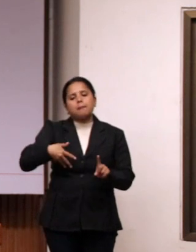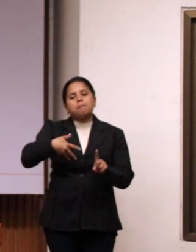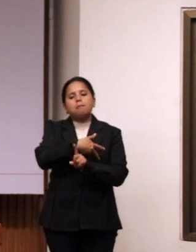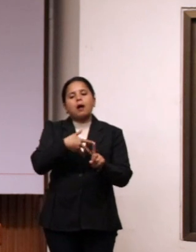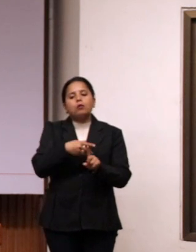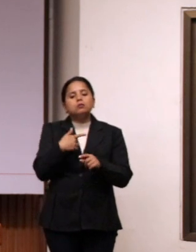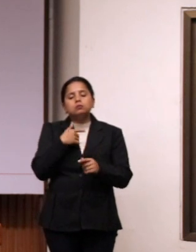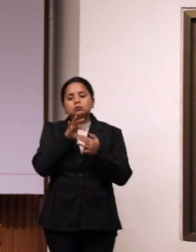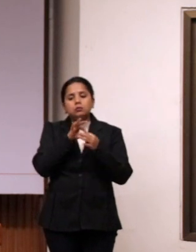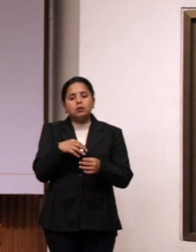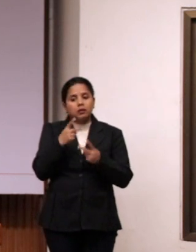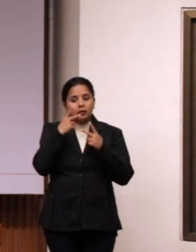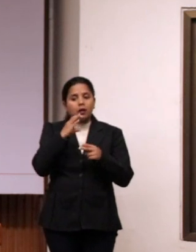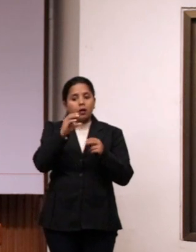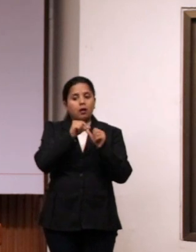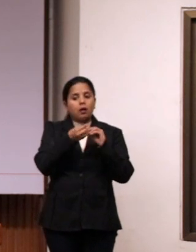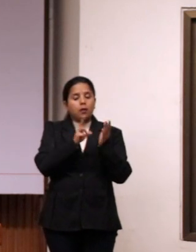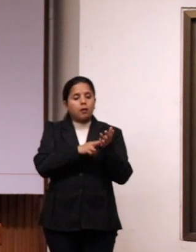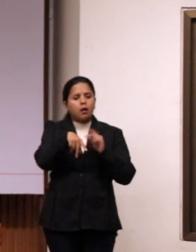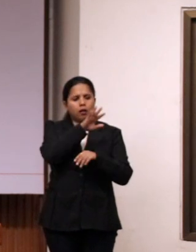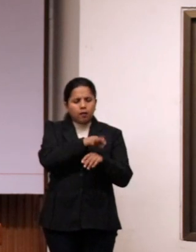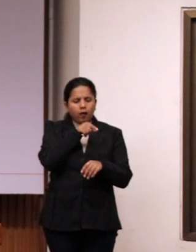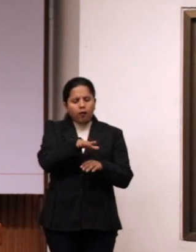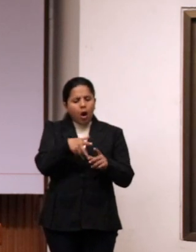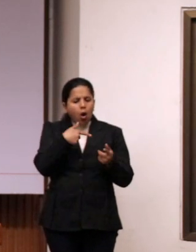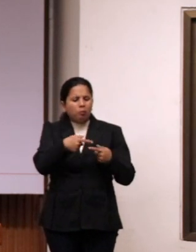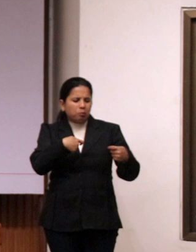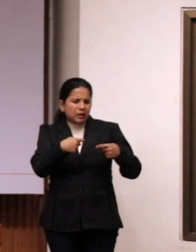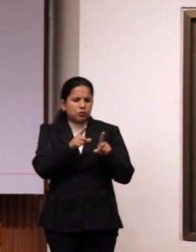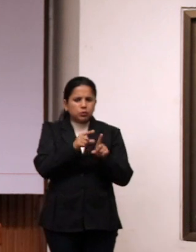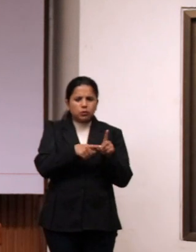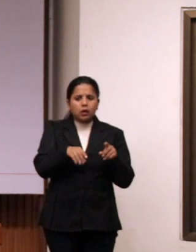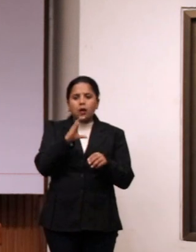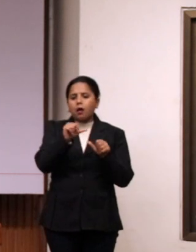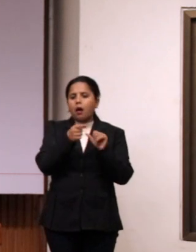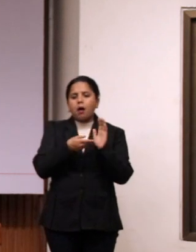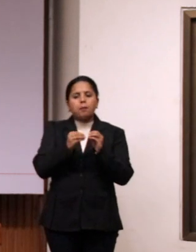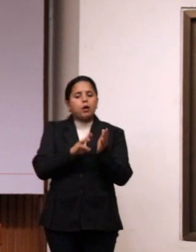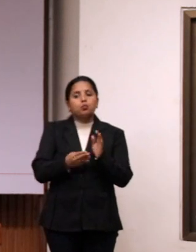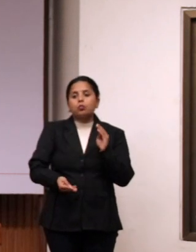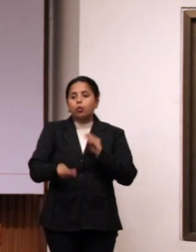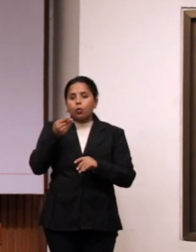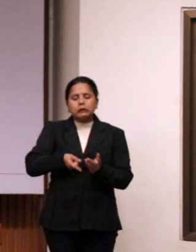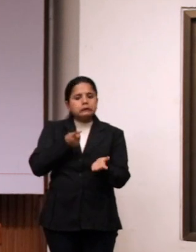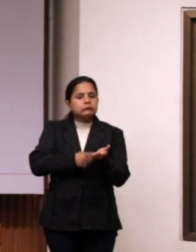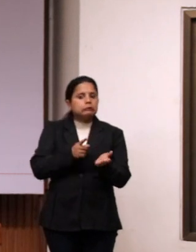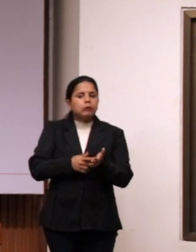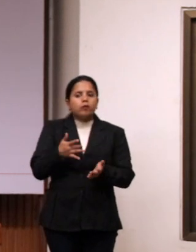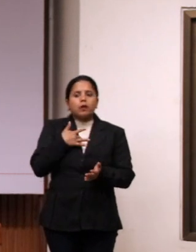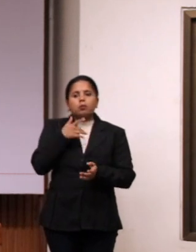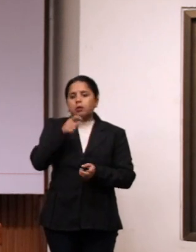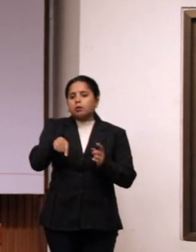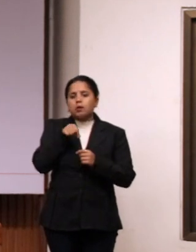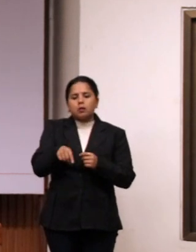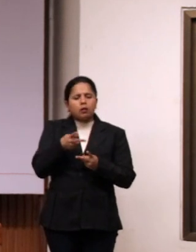background, looking at the way the carbons are being traded. Right? The carbon has become another commodity, a much demanded commodity